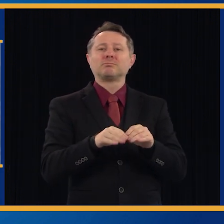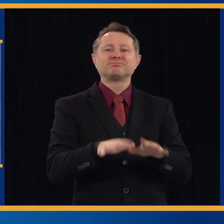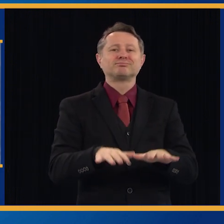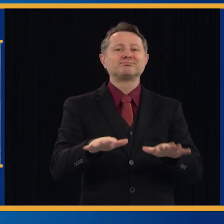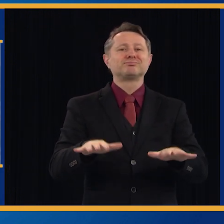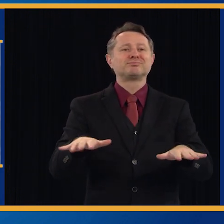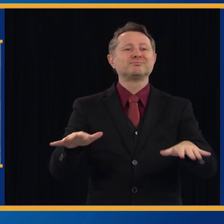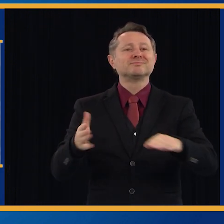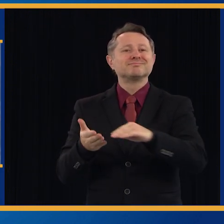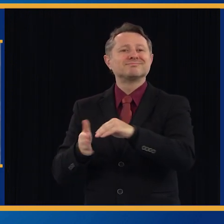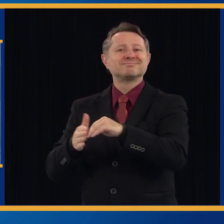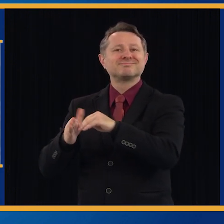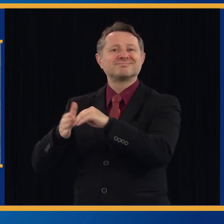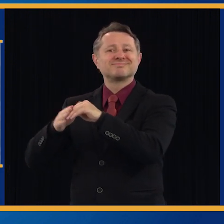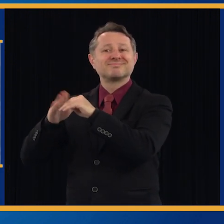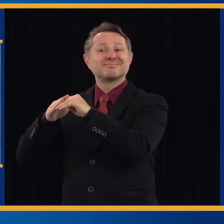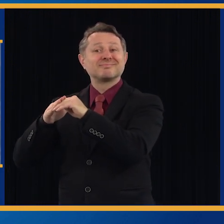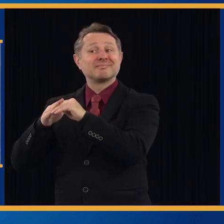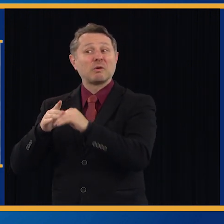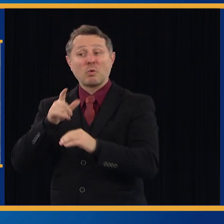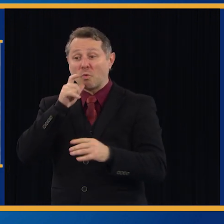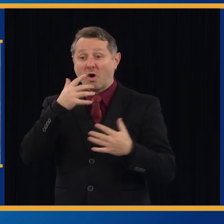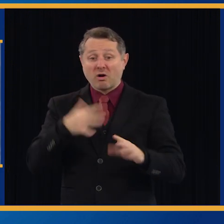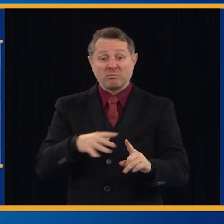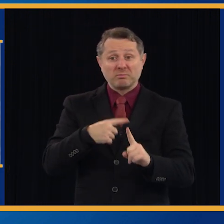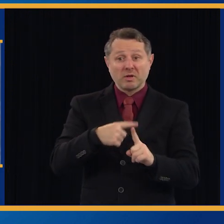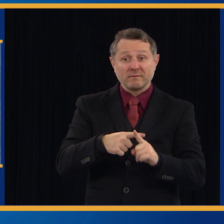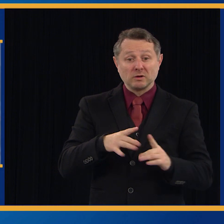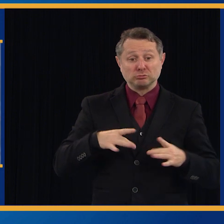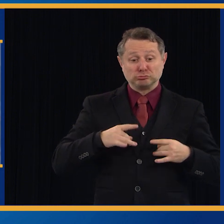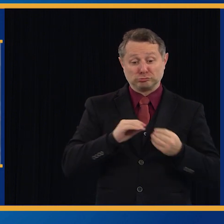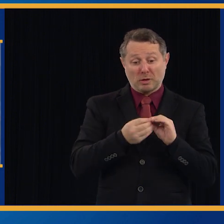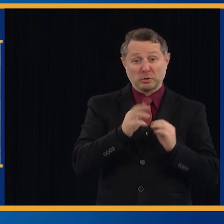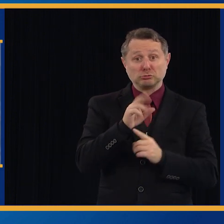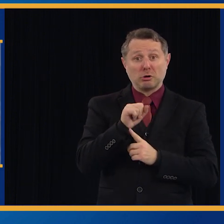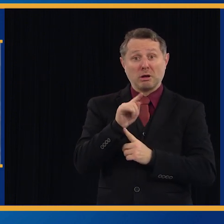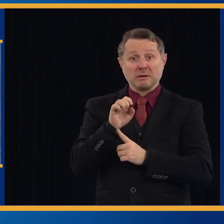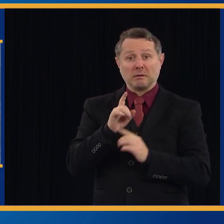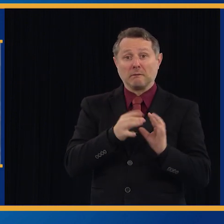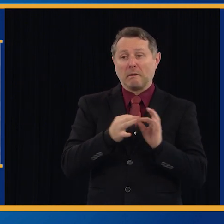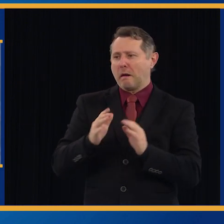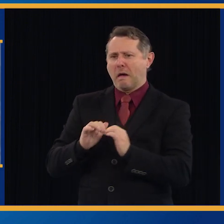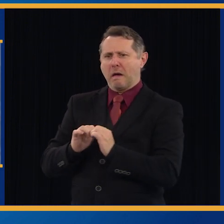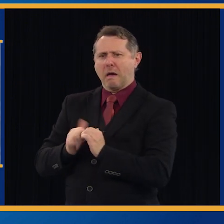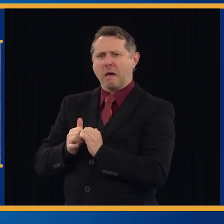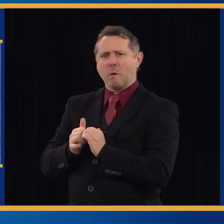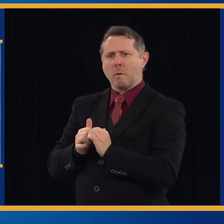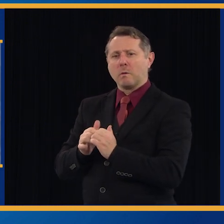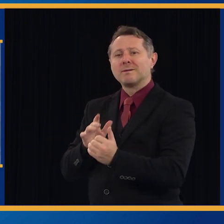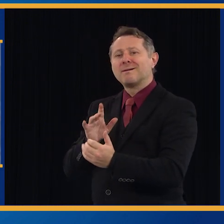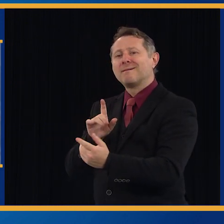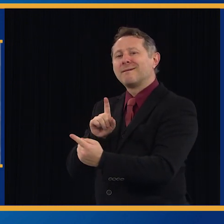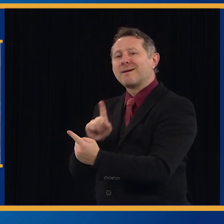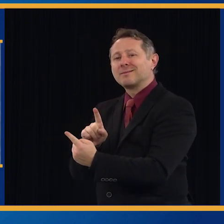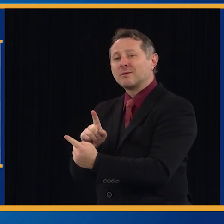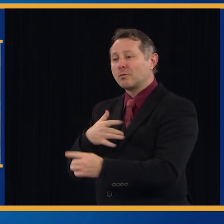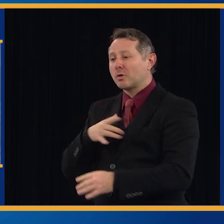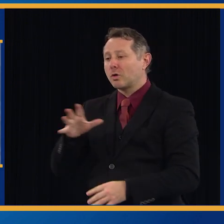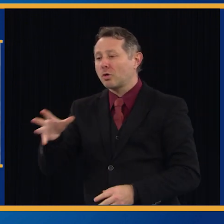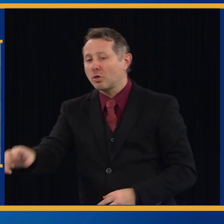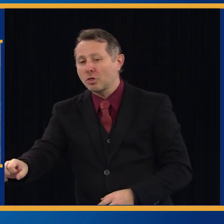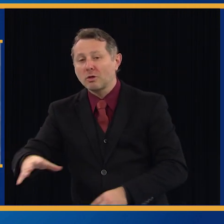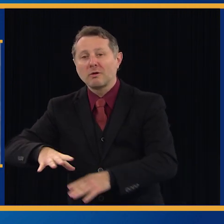Infection rate is primarily a function of contact. You touch a surface, and then I touch a